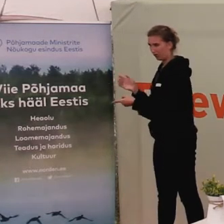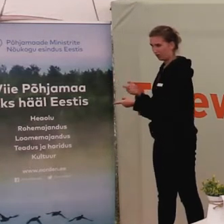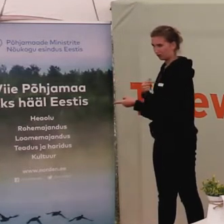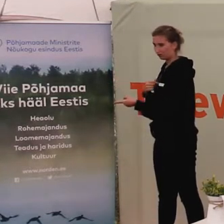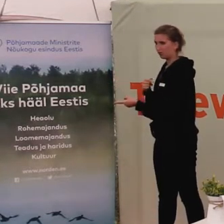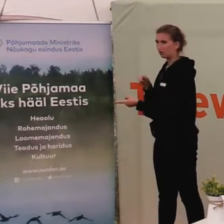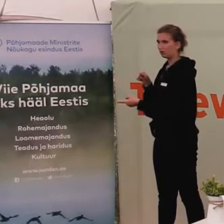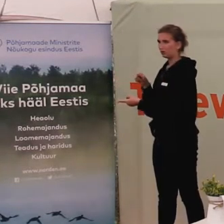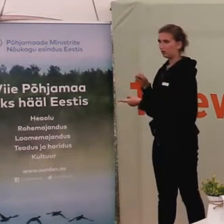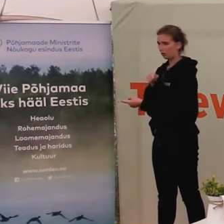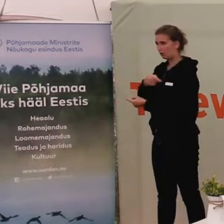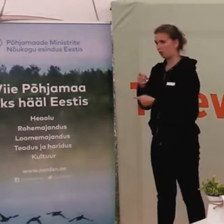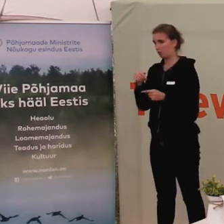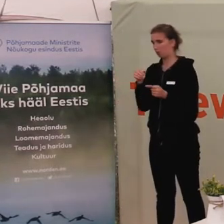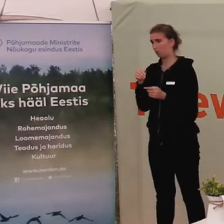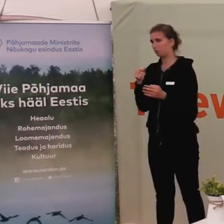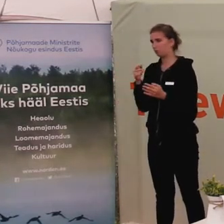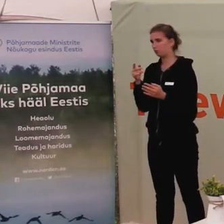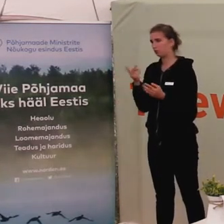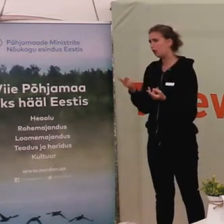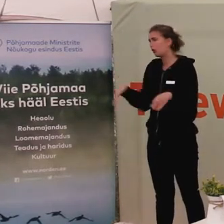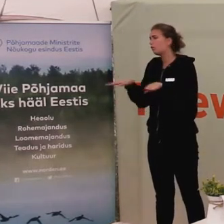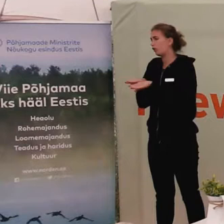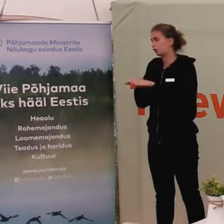carried most by the high-income ones.